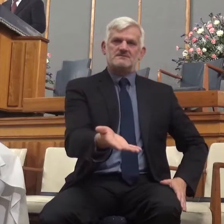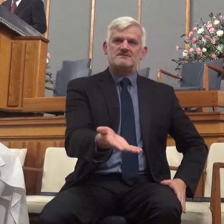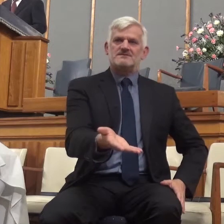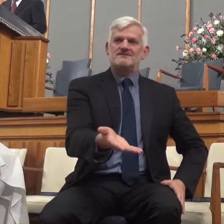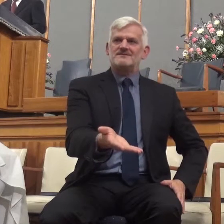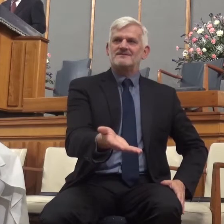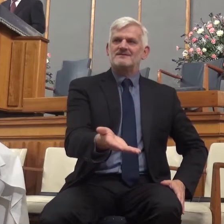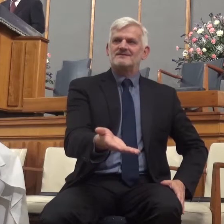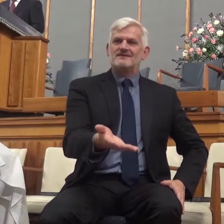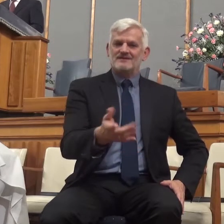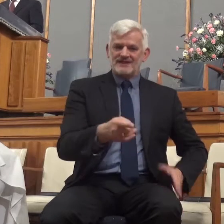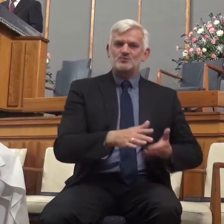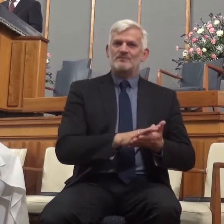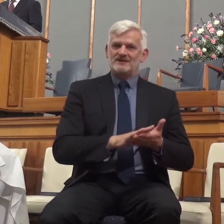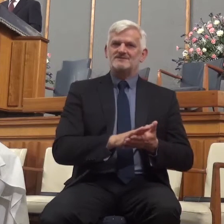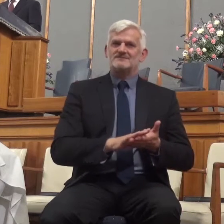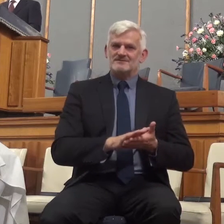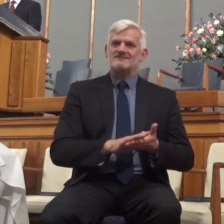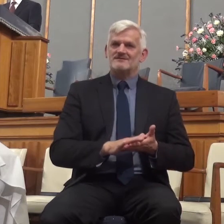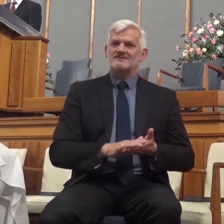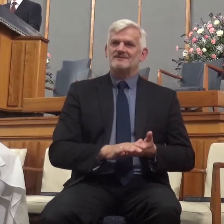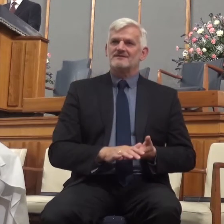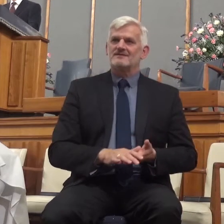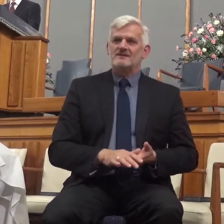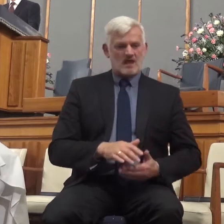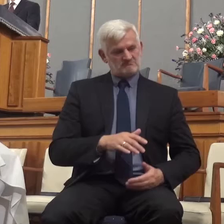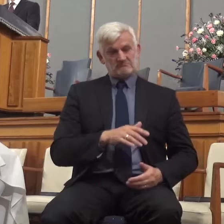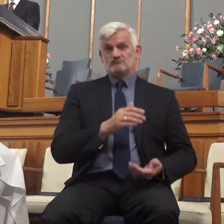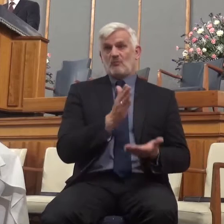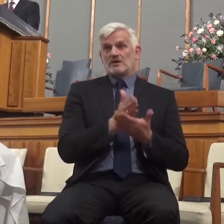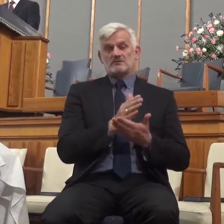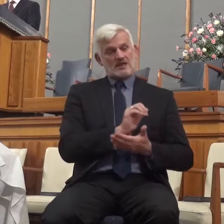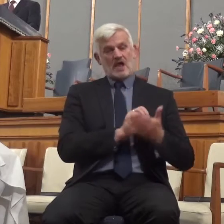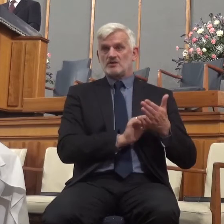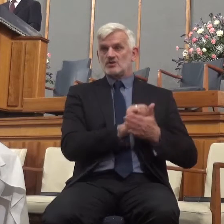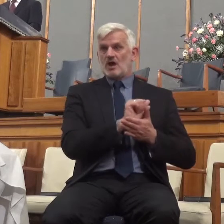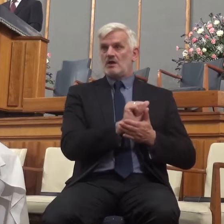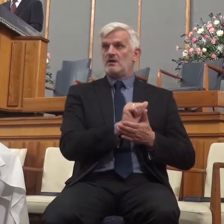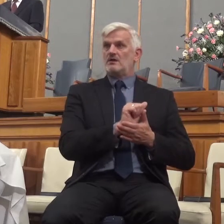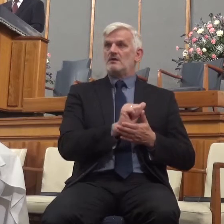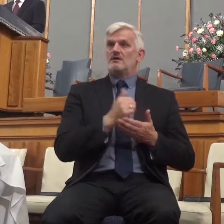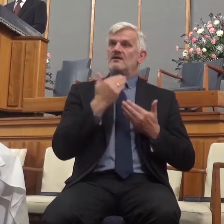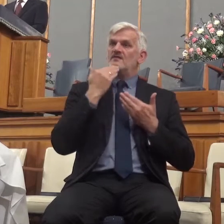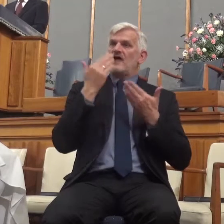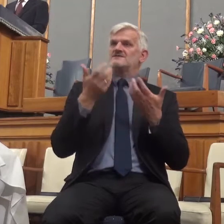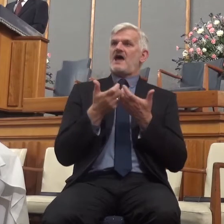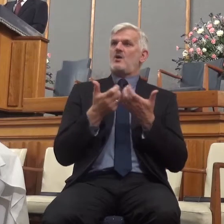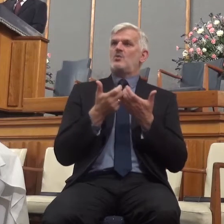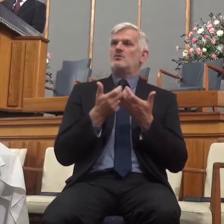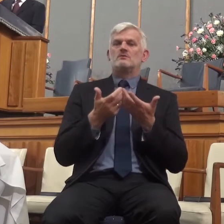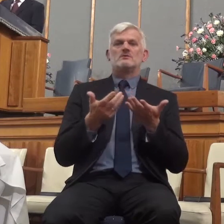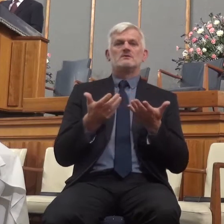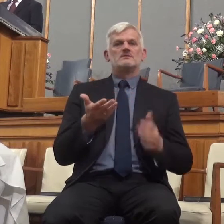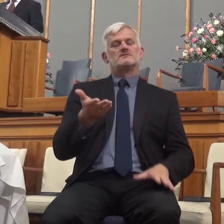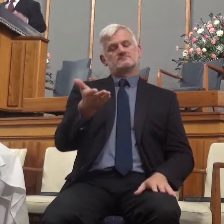the Orientals would do in the culture of those days. The gesture of thanksgiving was to raise